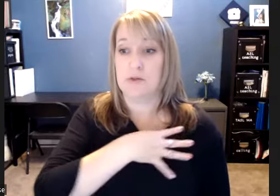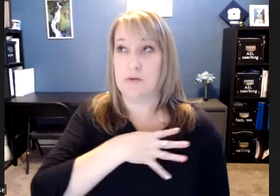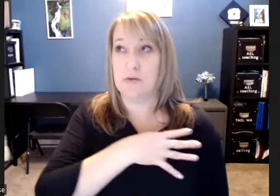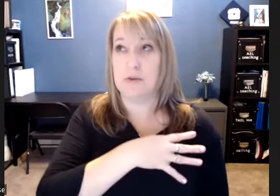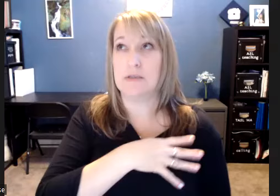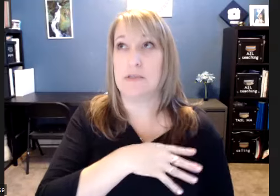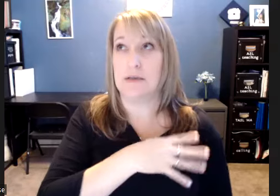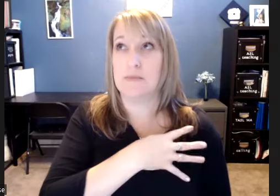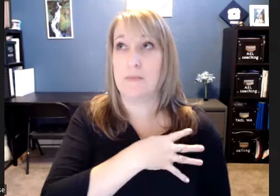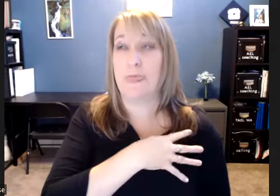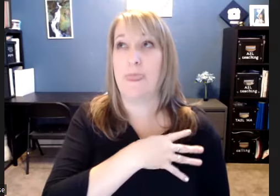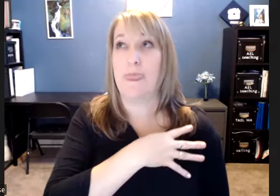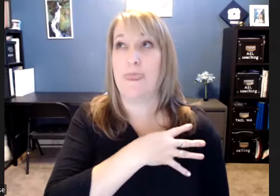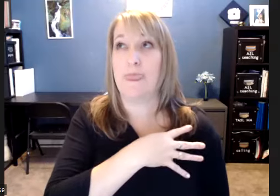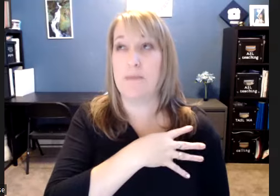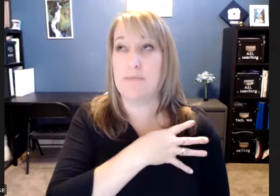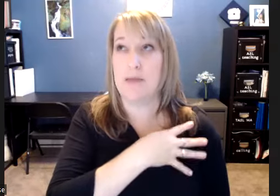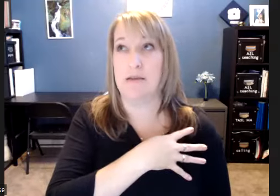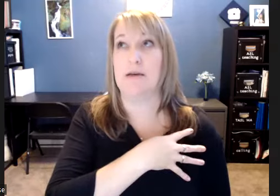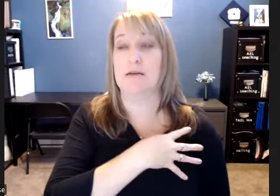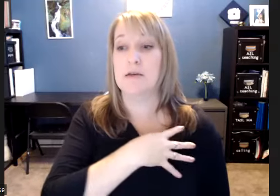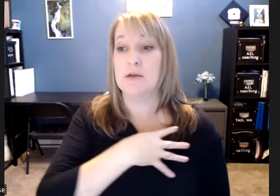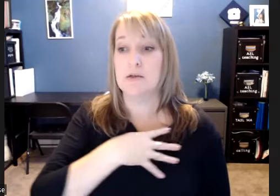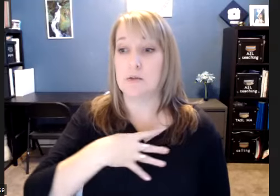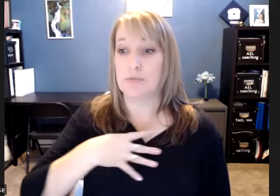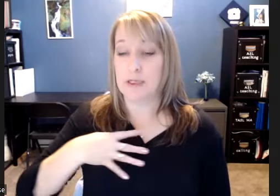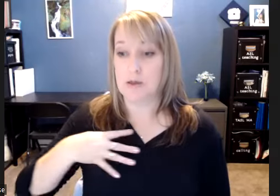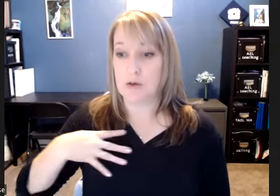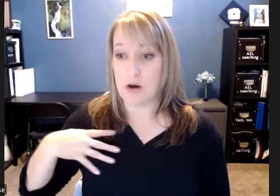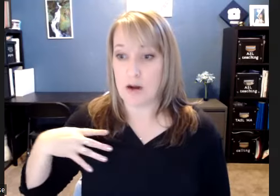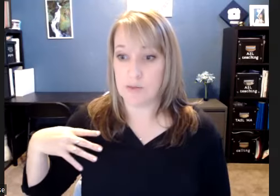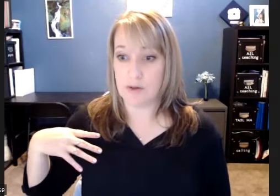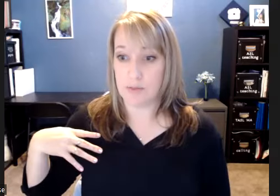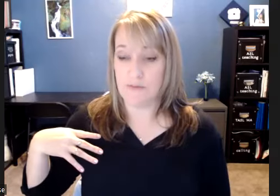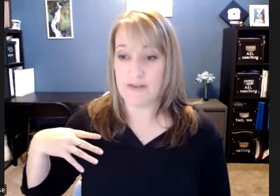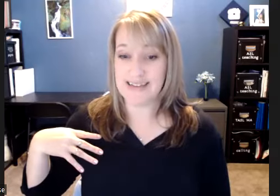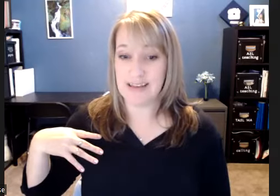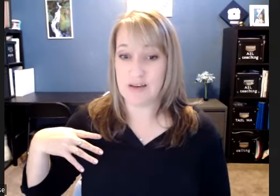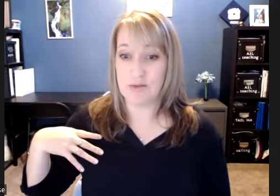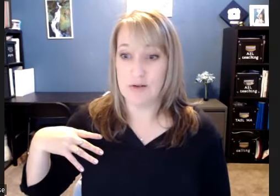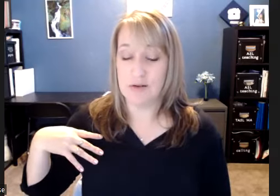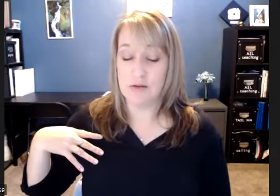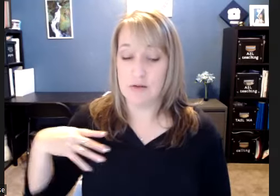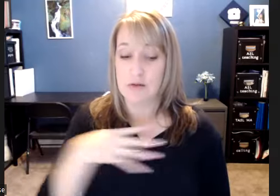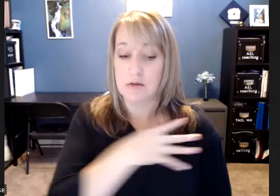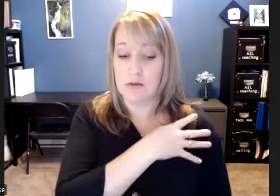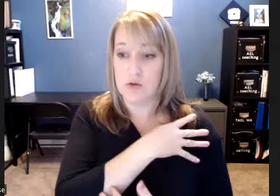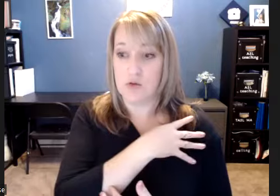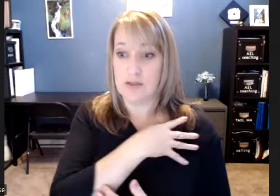So that's, yeah. Let me amend that. So bring it across with your palm facing you, cross